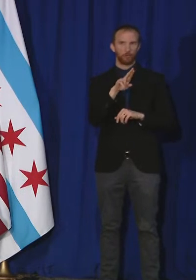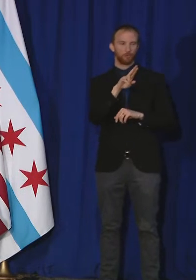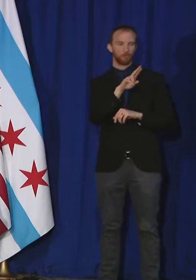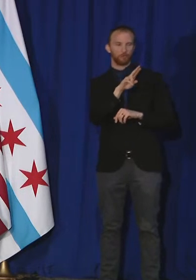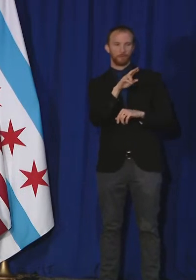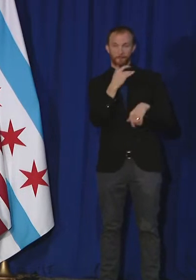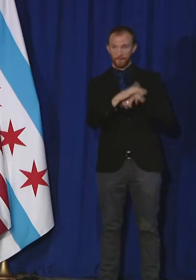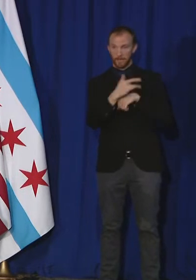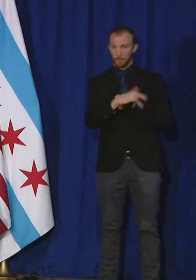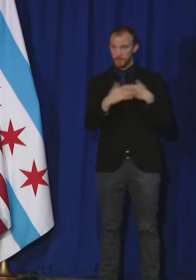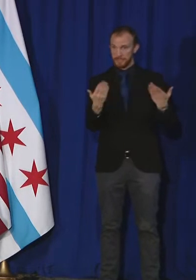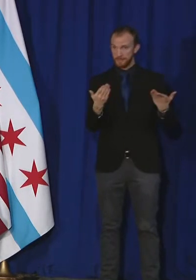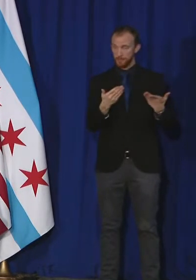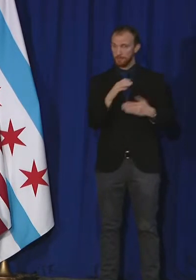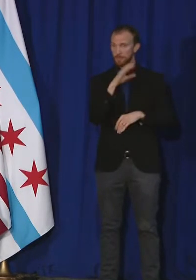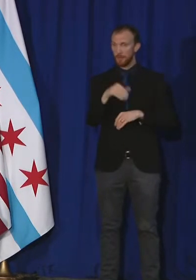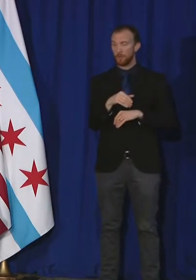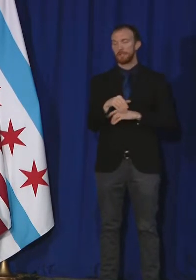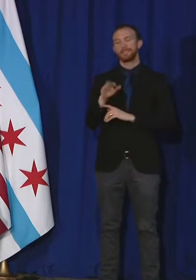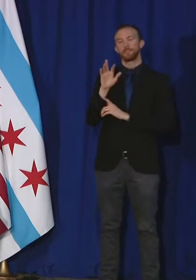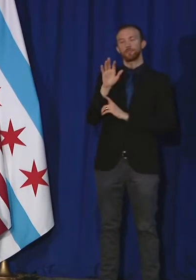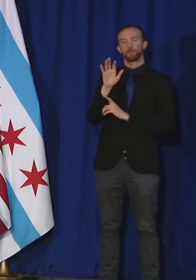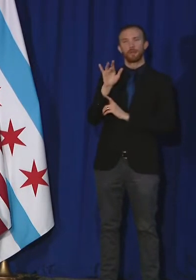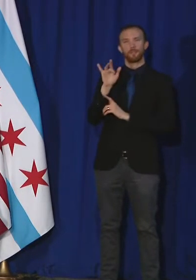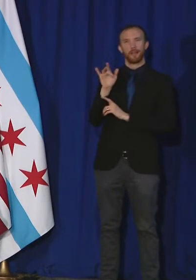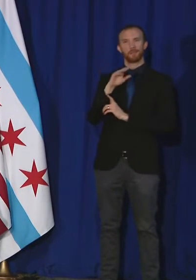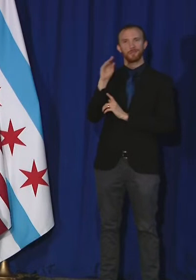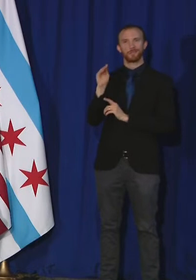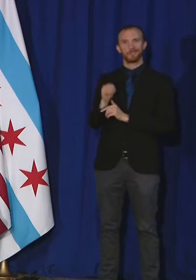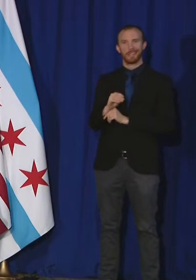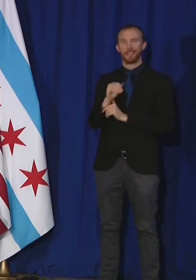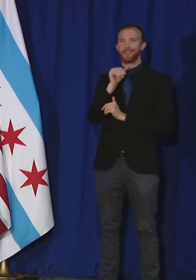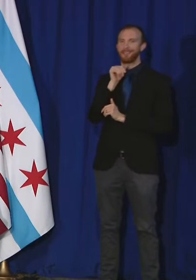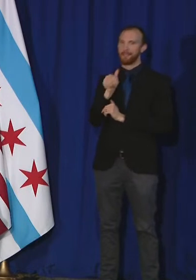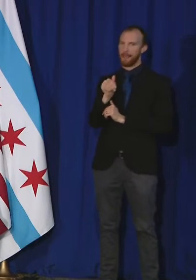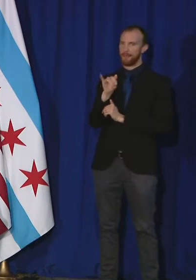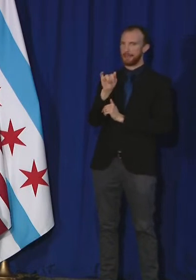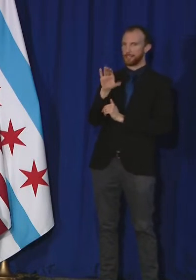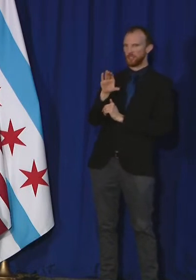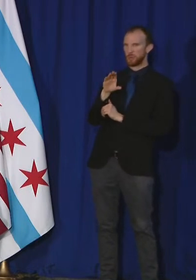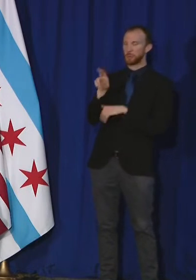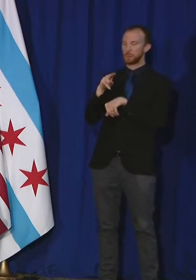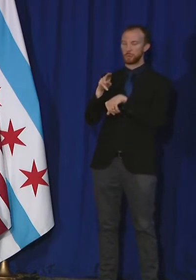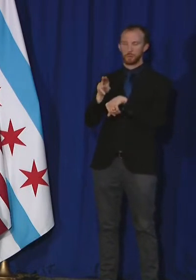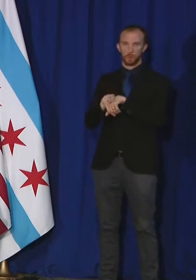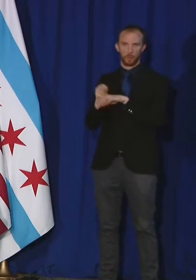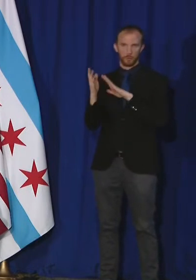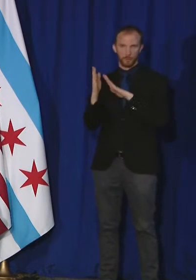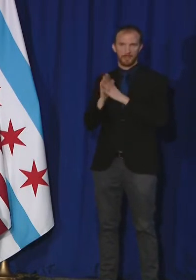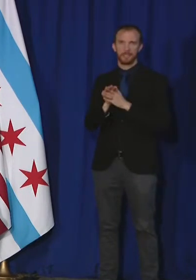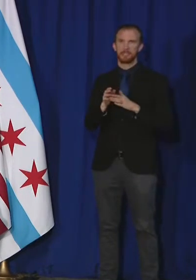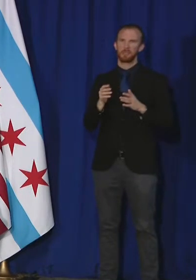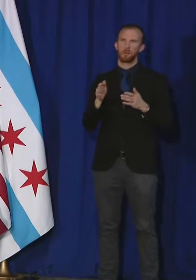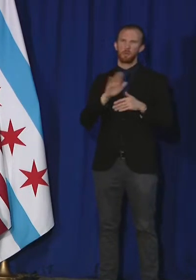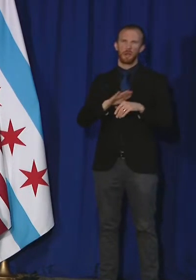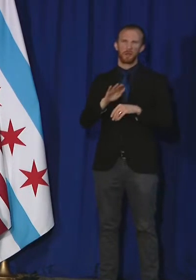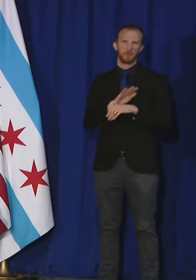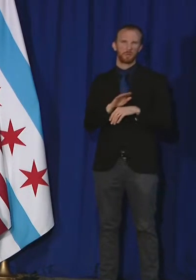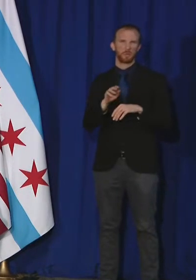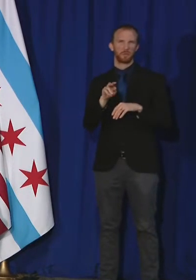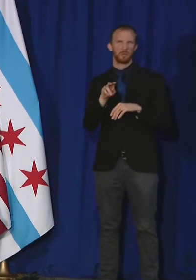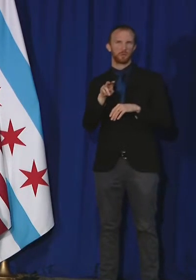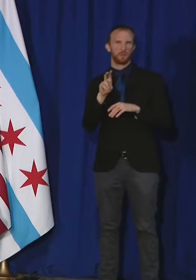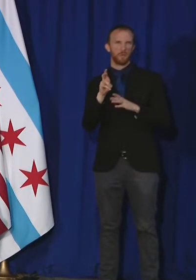in Chicago and 25% non-ICU capacity, nearly 2,000 non-ICU beds available.